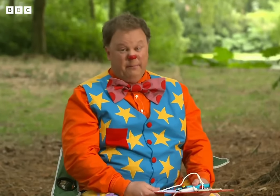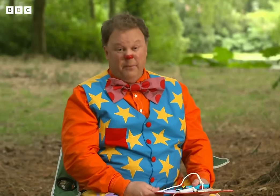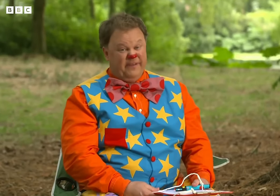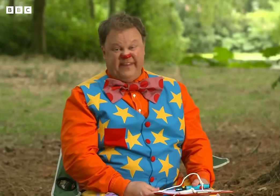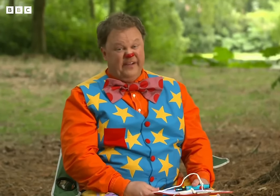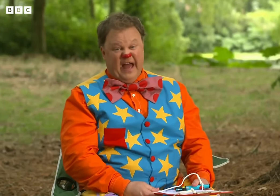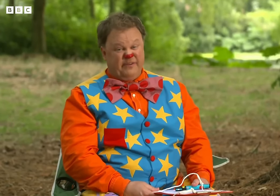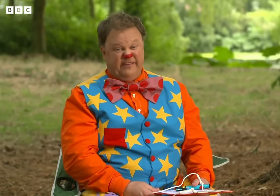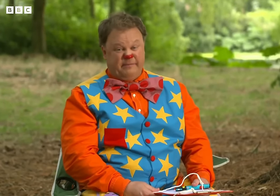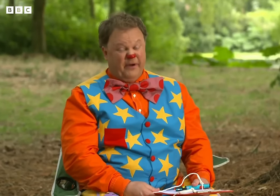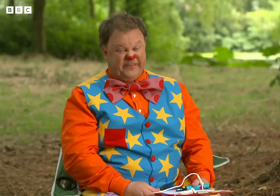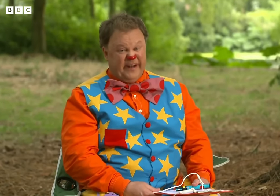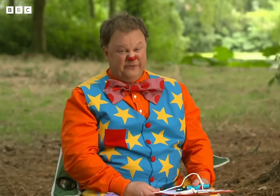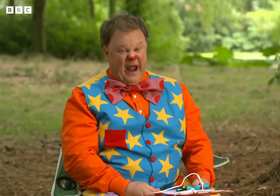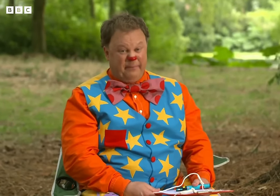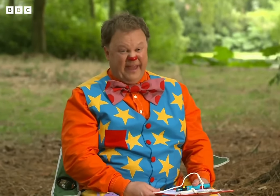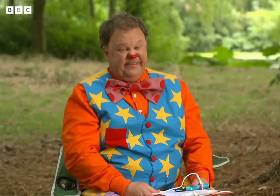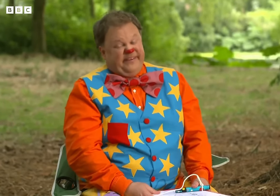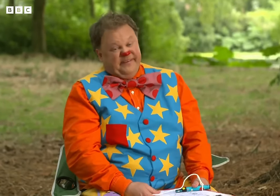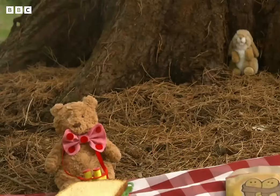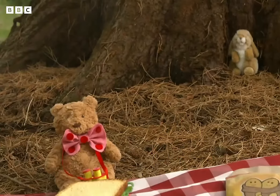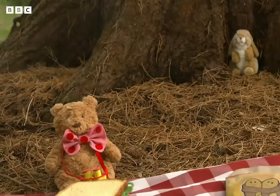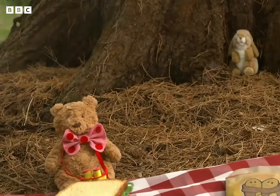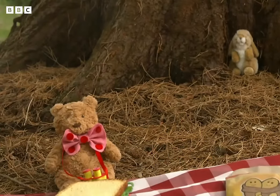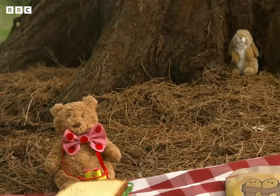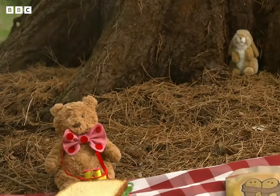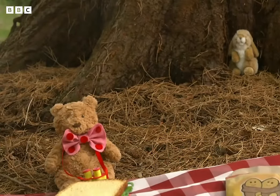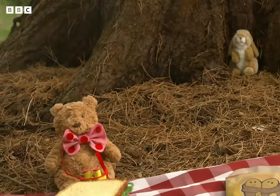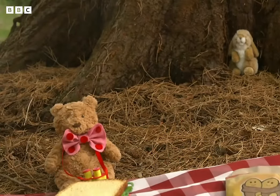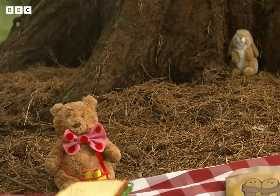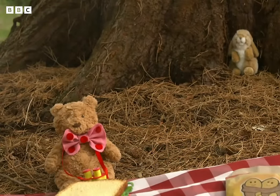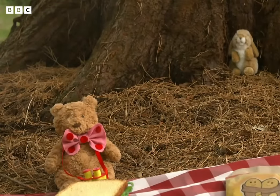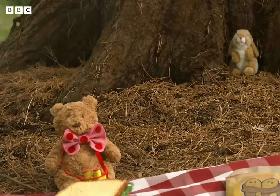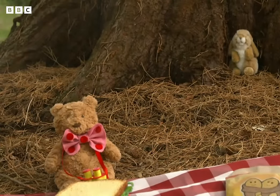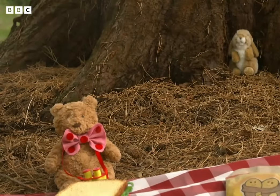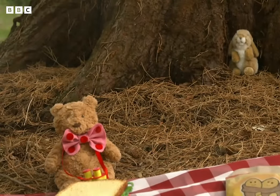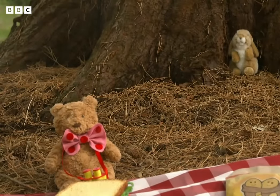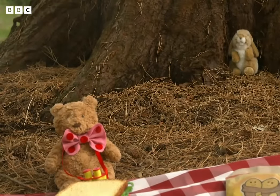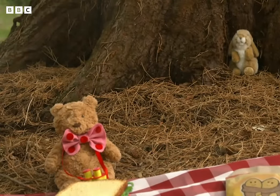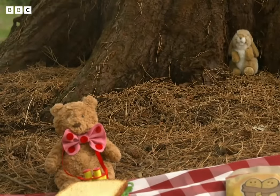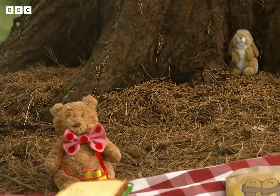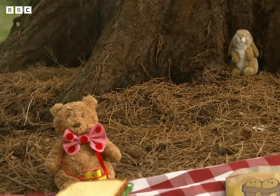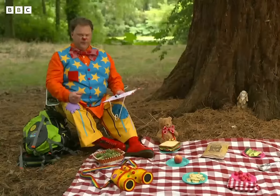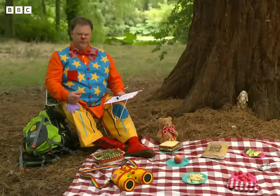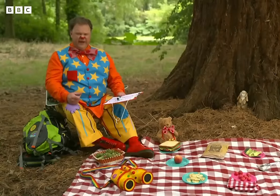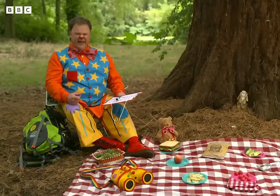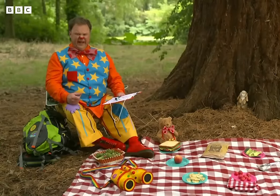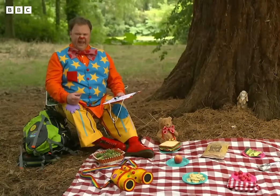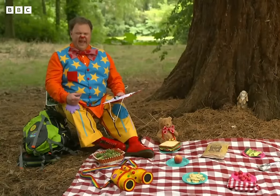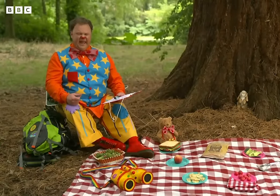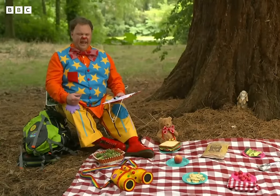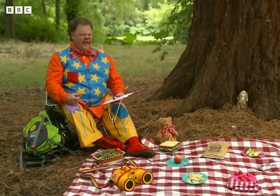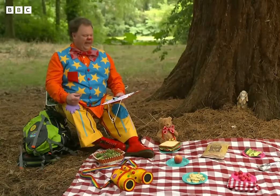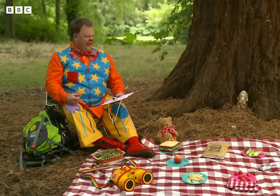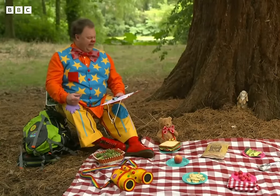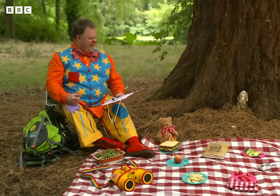But we still haven't spotted a rabbit. I think Tumble Ted spotted something, Mr. Tumble. Really?